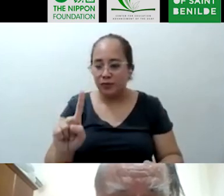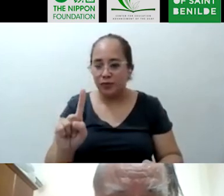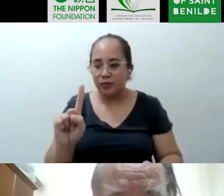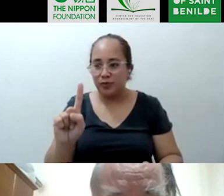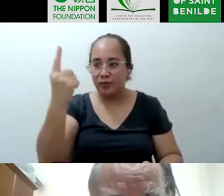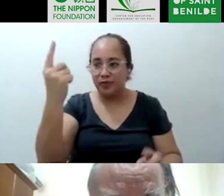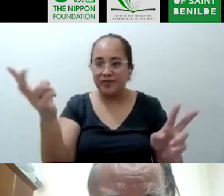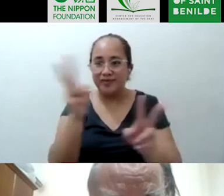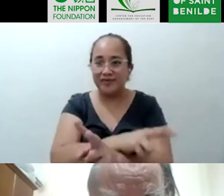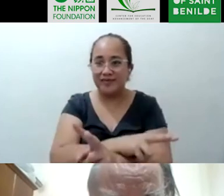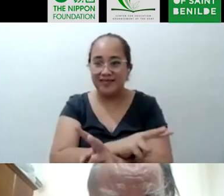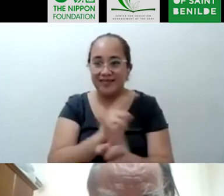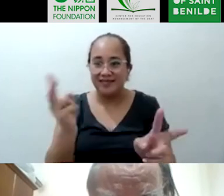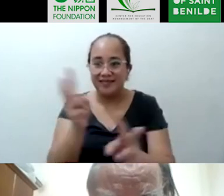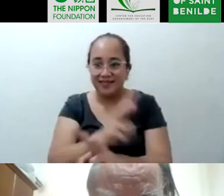go down.